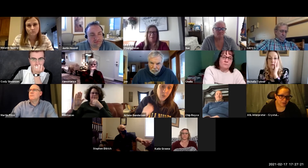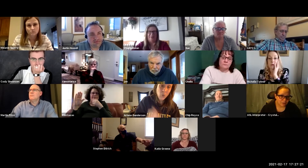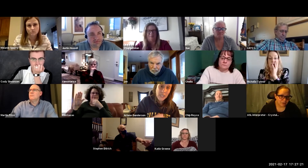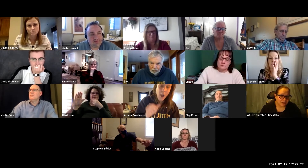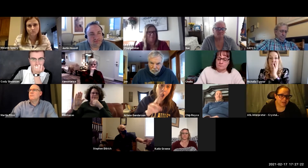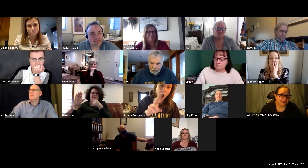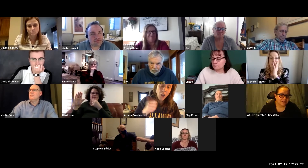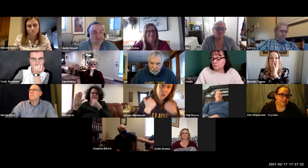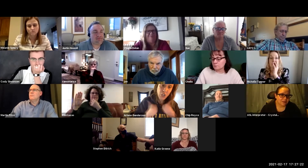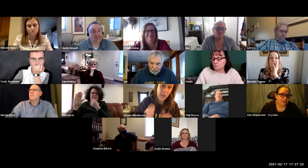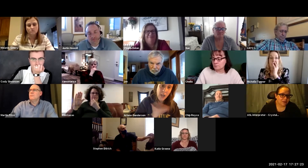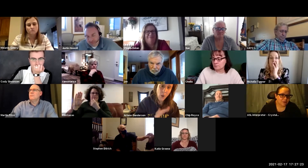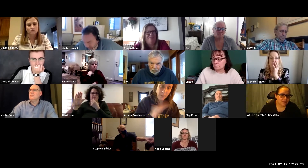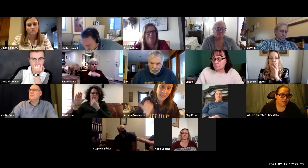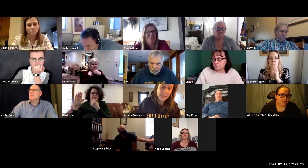be angry with us.